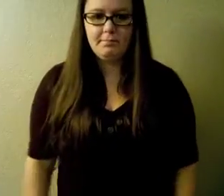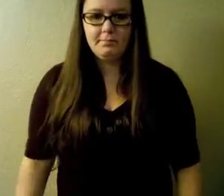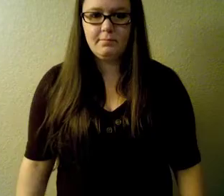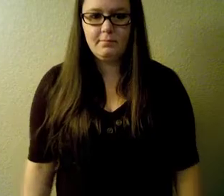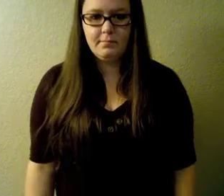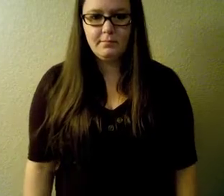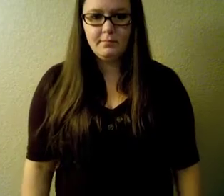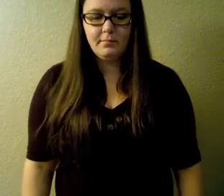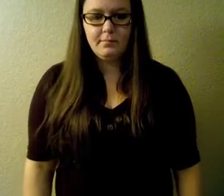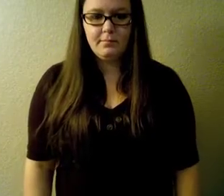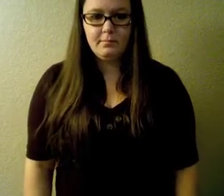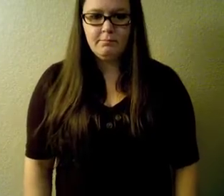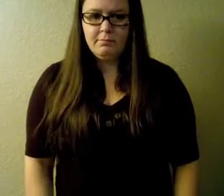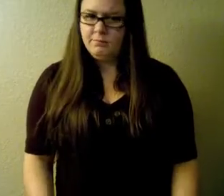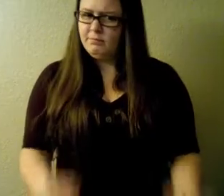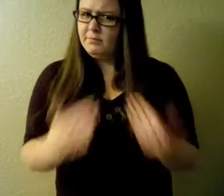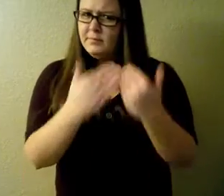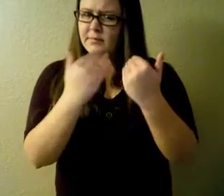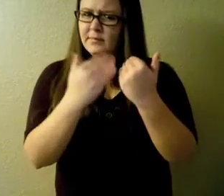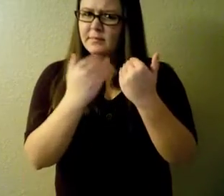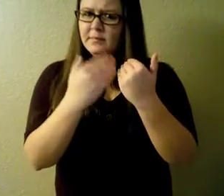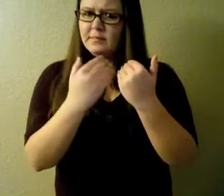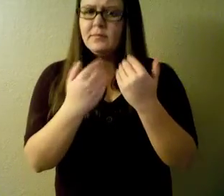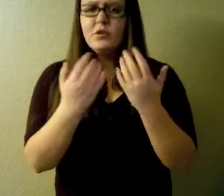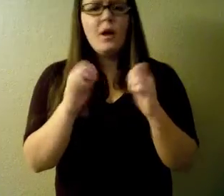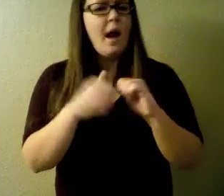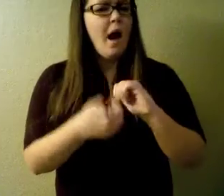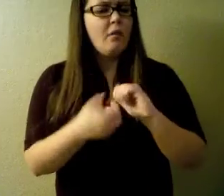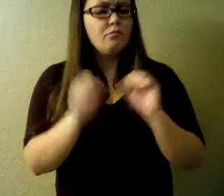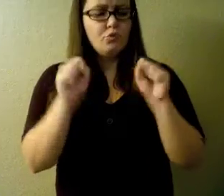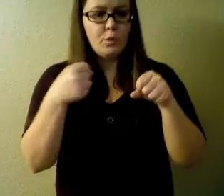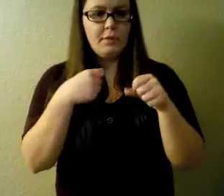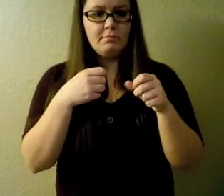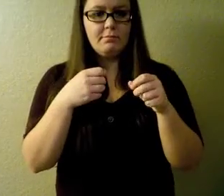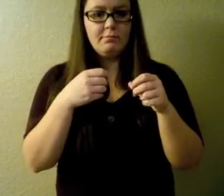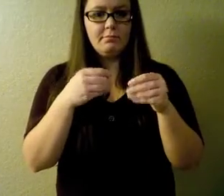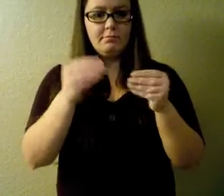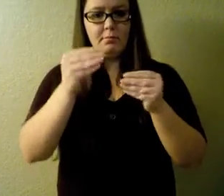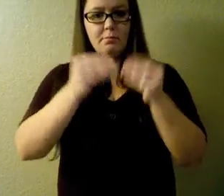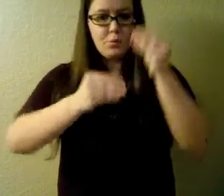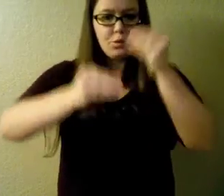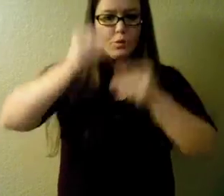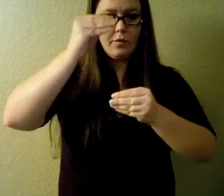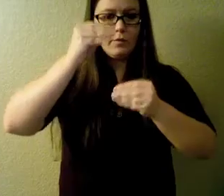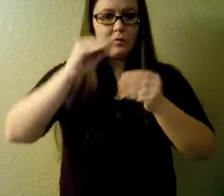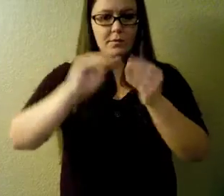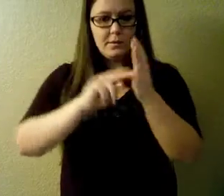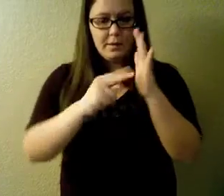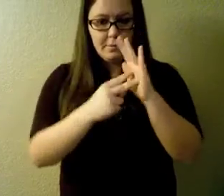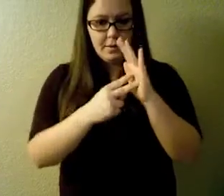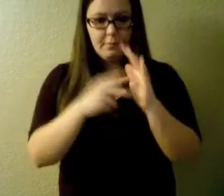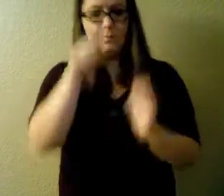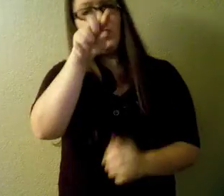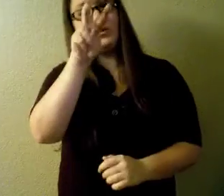here, and that would be to switch your numbers around and put the 0.25 on the top and the 80 on the